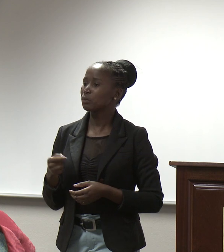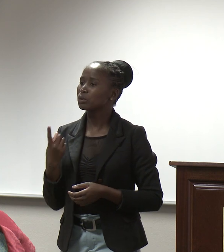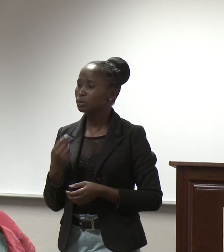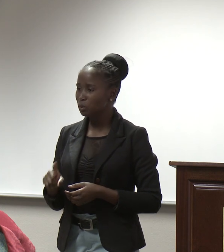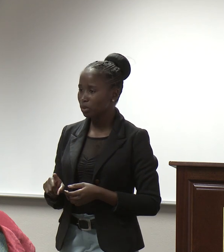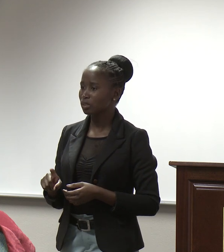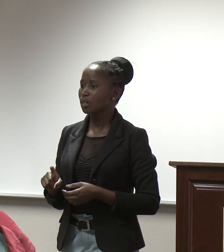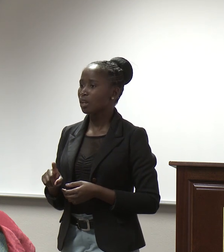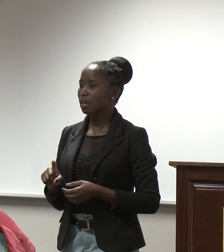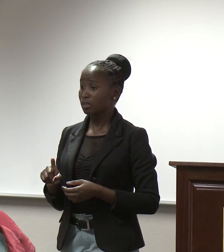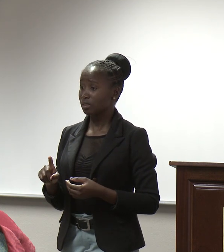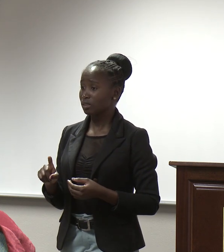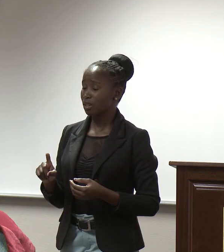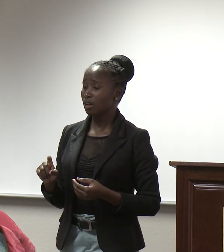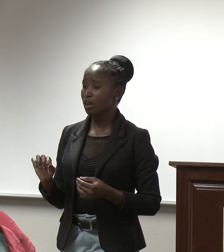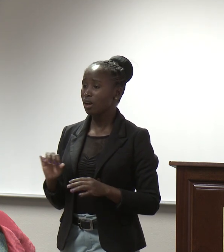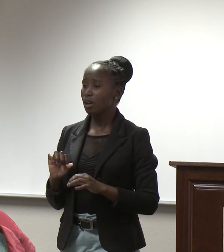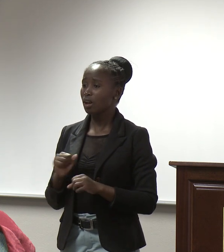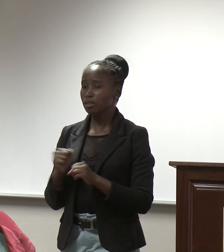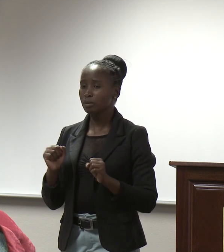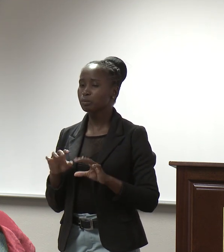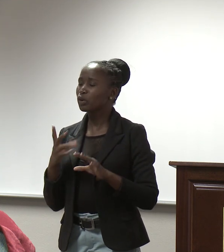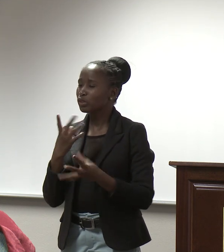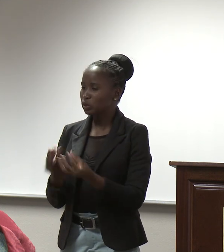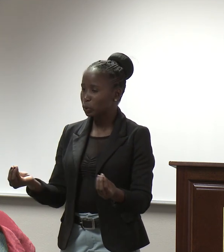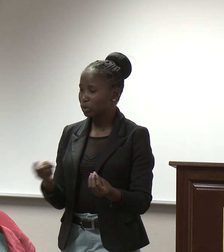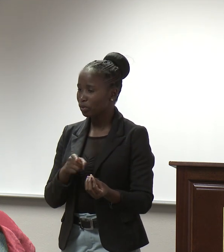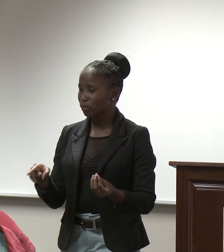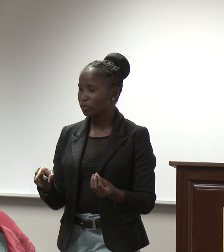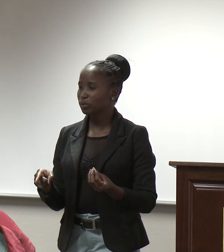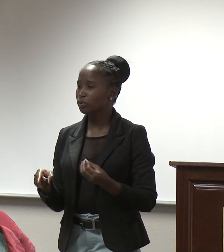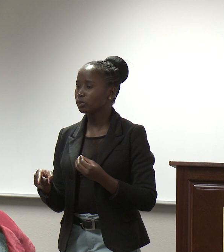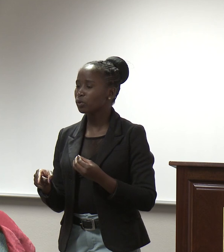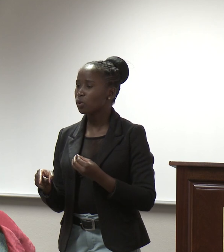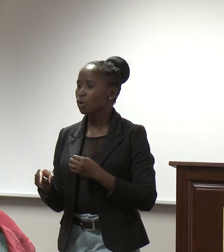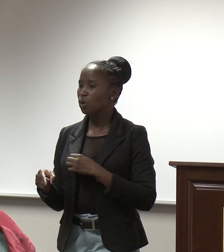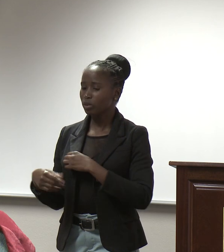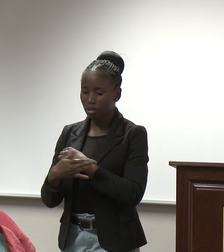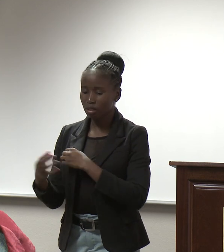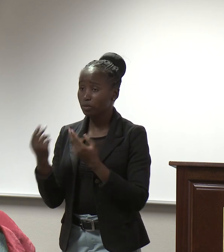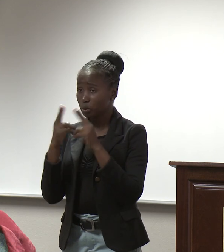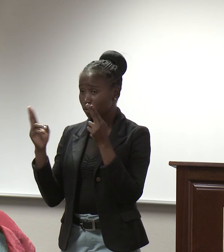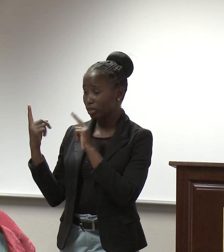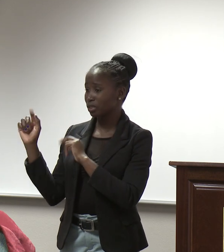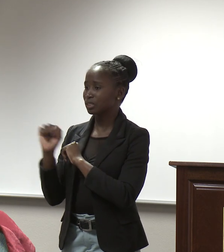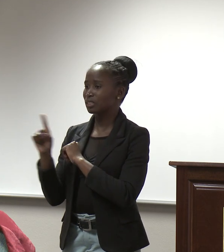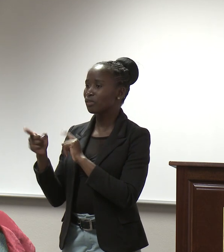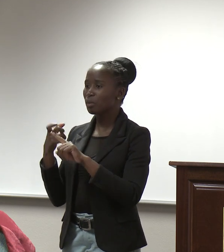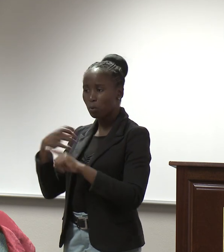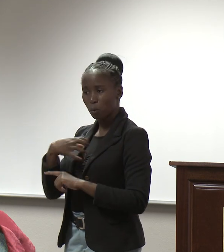global. And the children of the elites, they are not trained in our university, the public university of their own